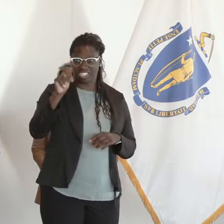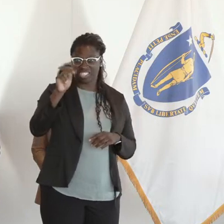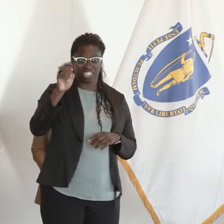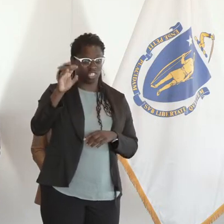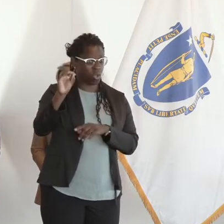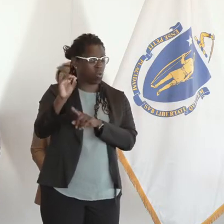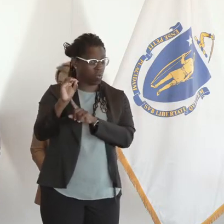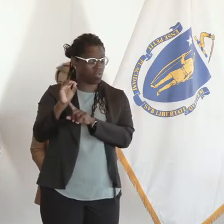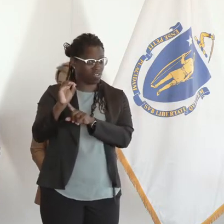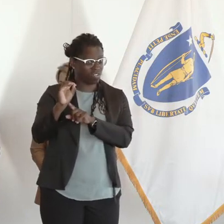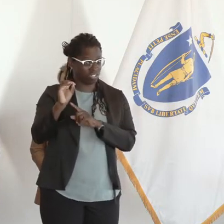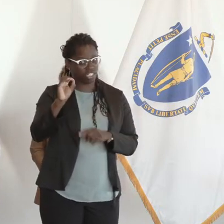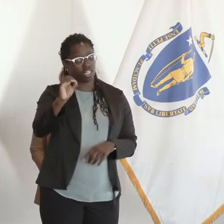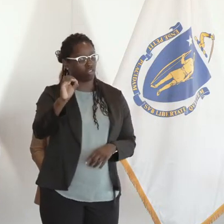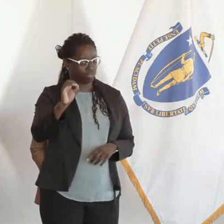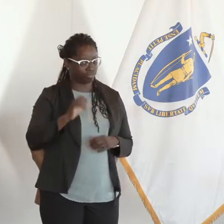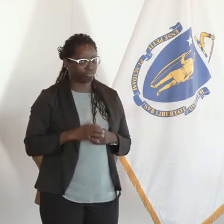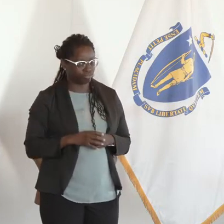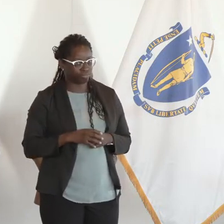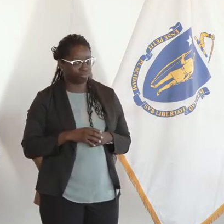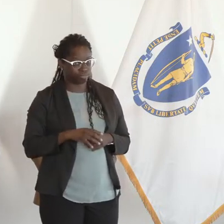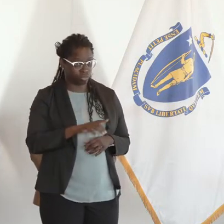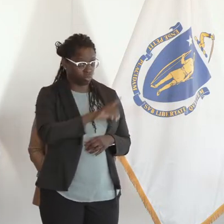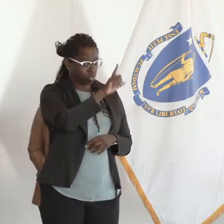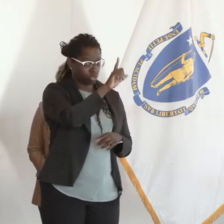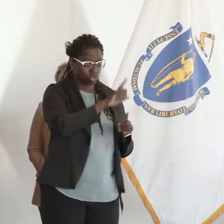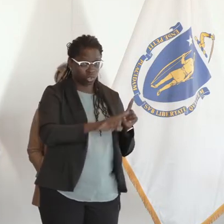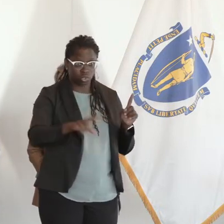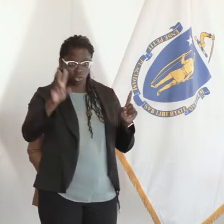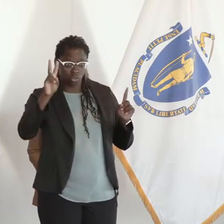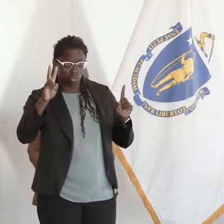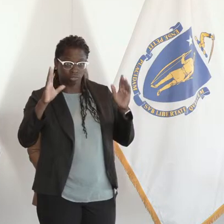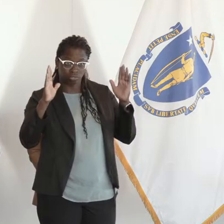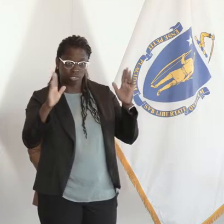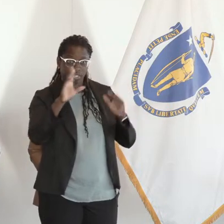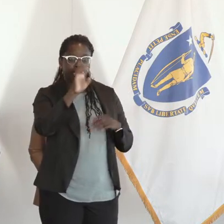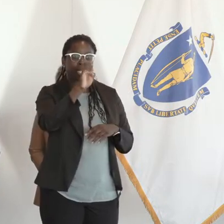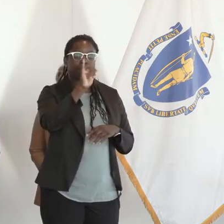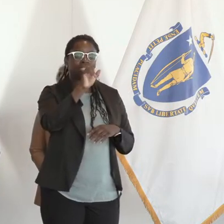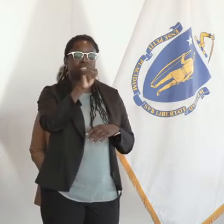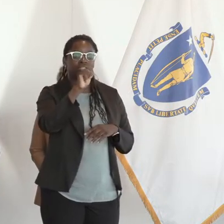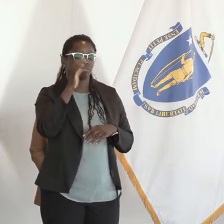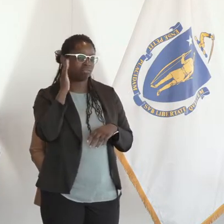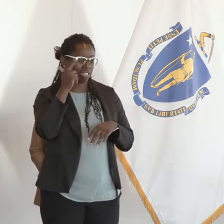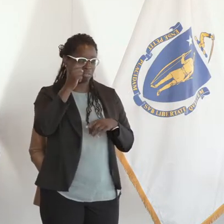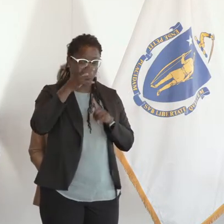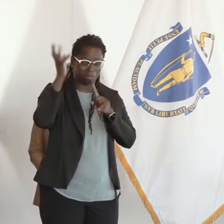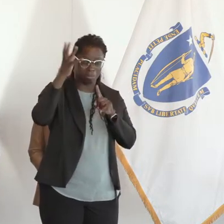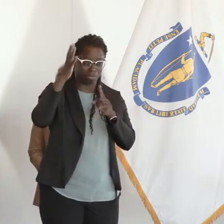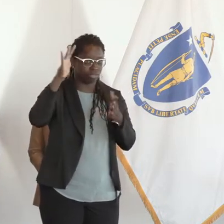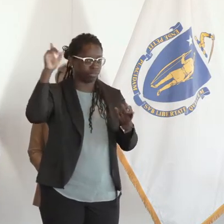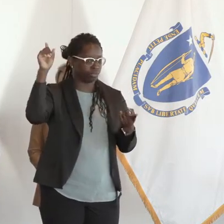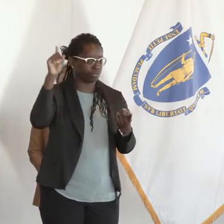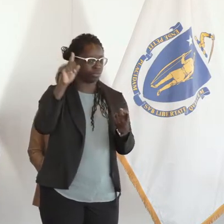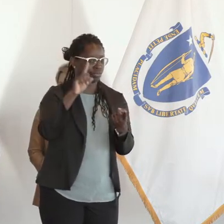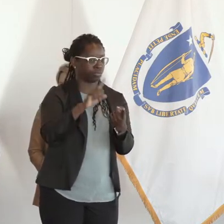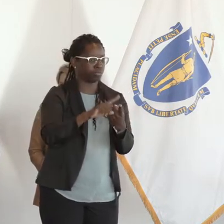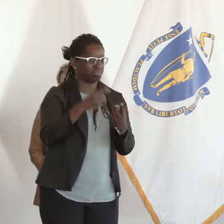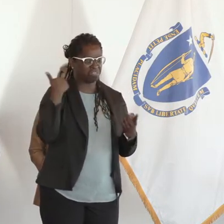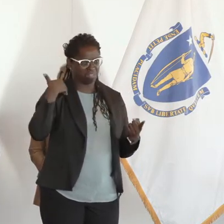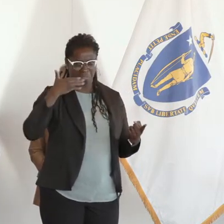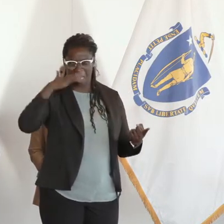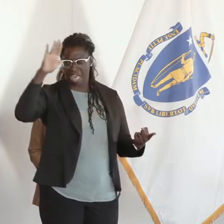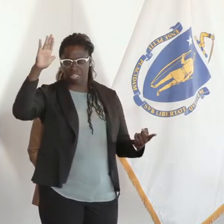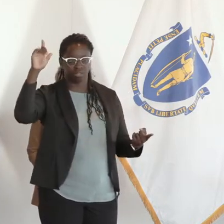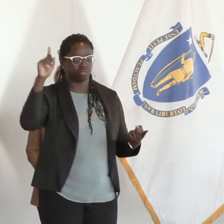scope 1 and 2 emissions, and we have plans for even further reductions. It's one part of our